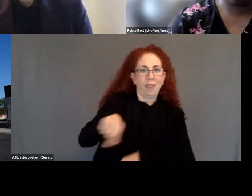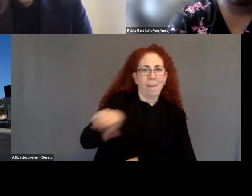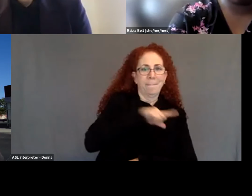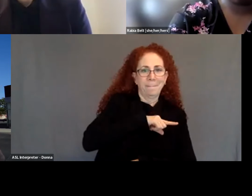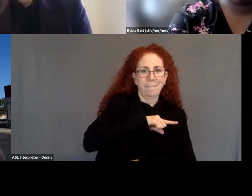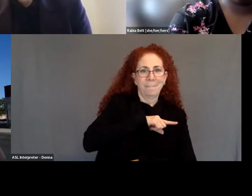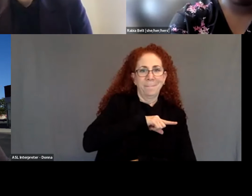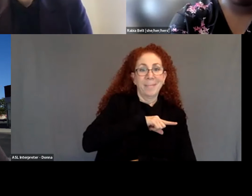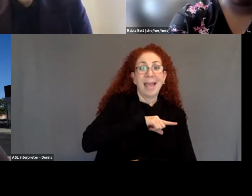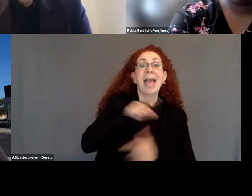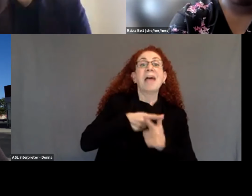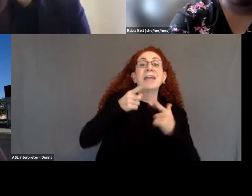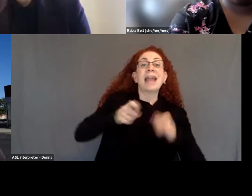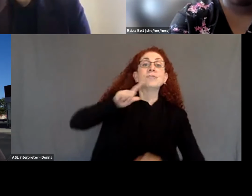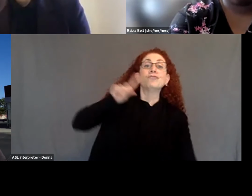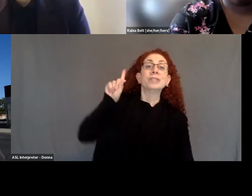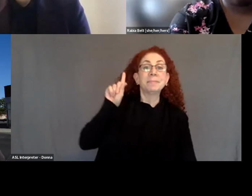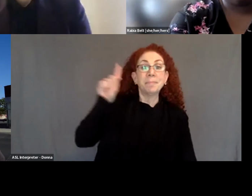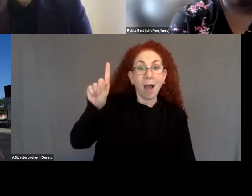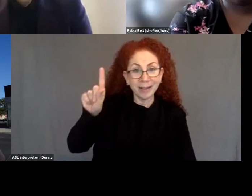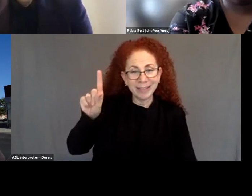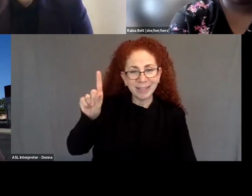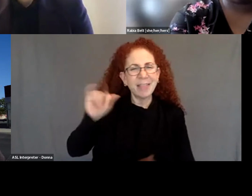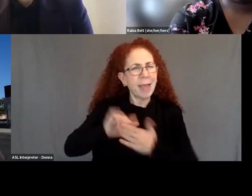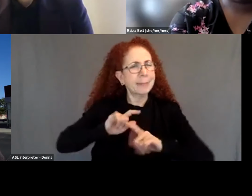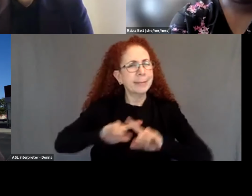to, which is different from a kind of